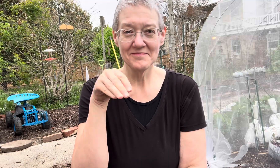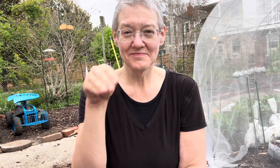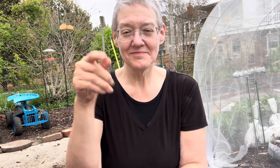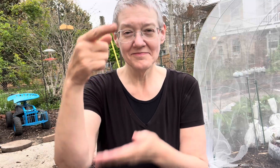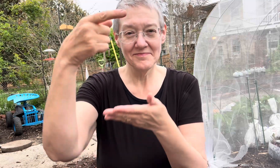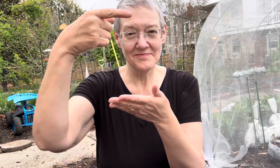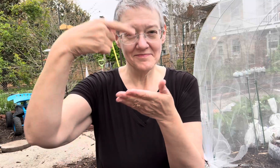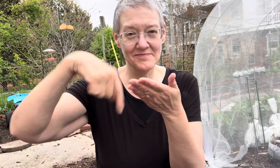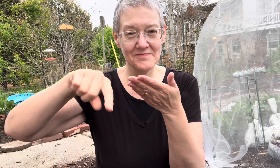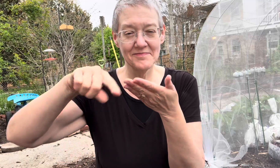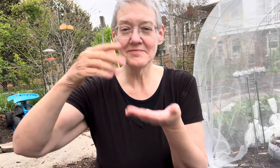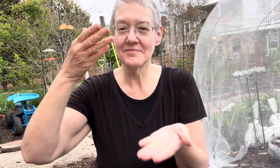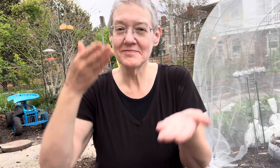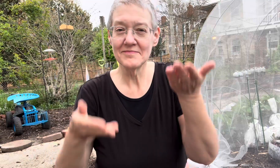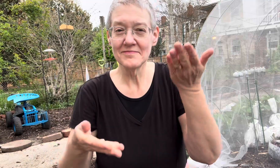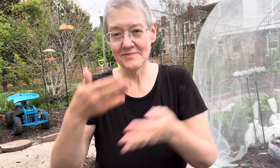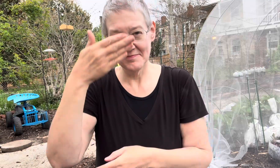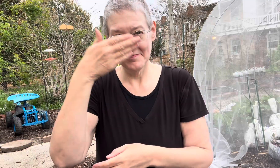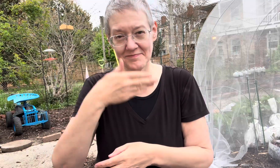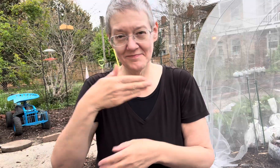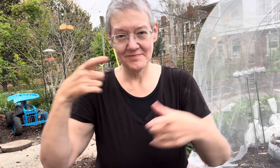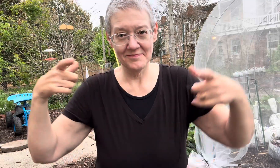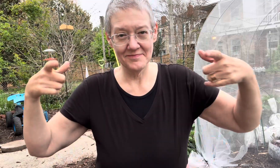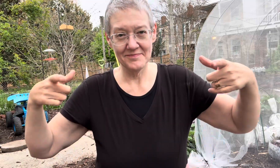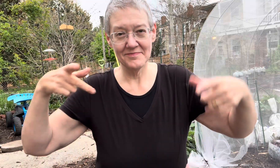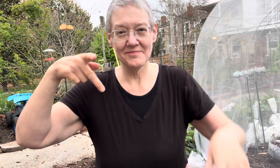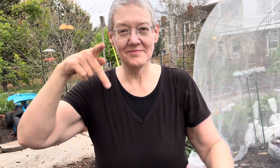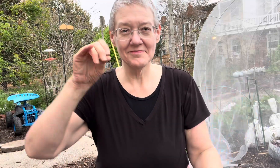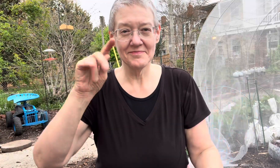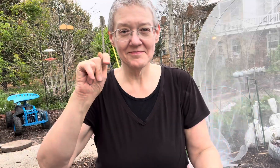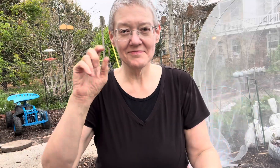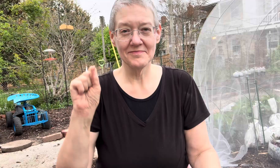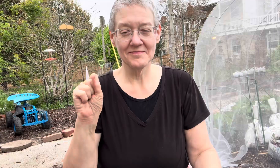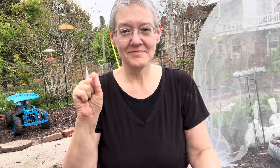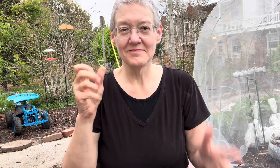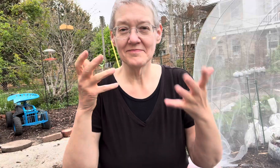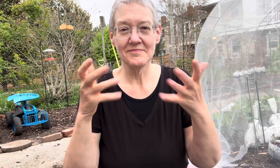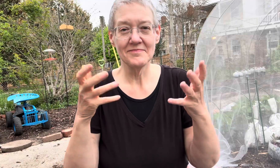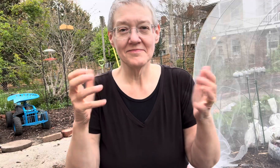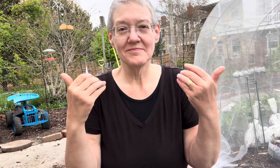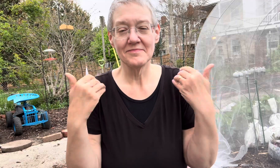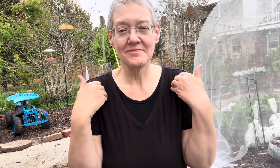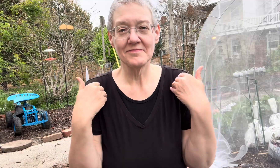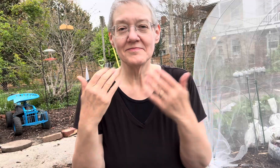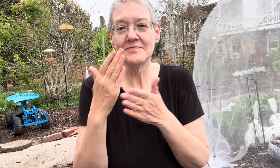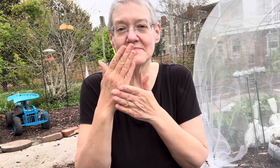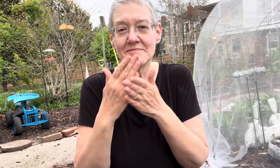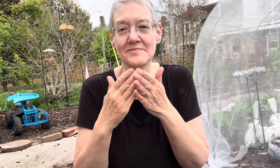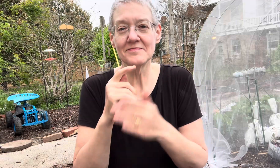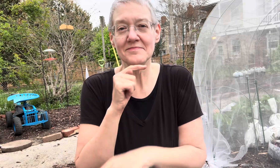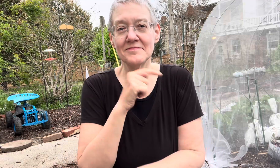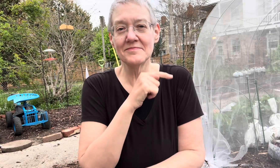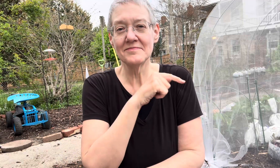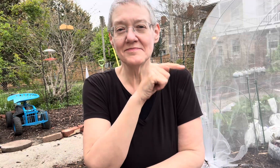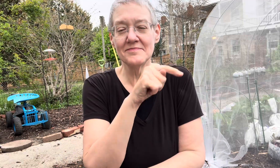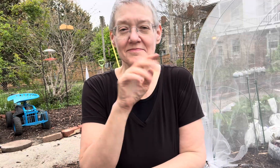I'll plant them next week, maybe in the front pots. I do have some pansies that